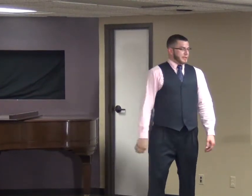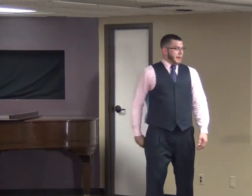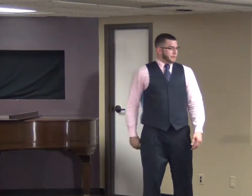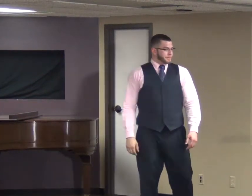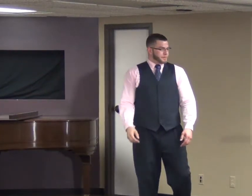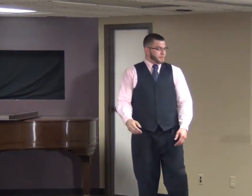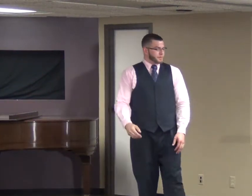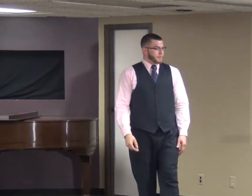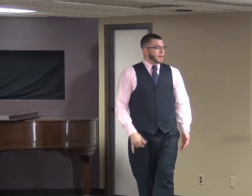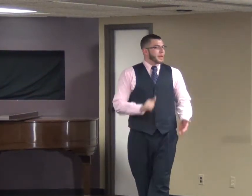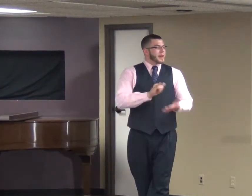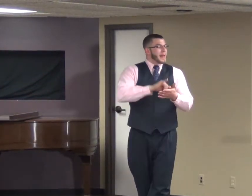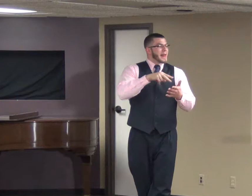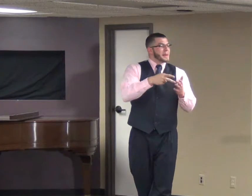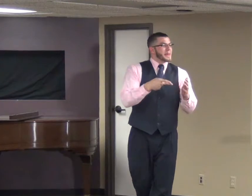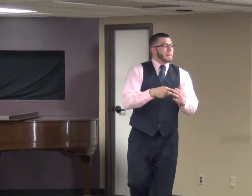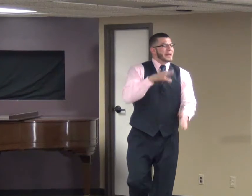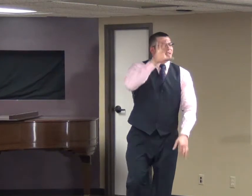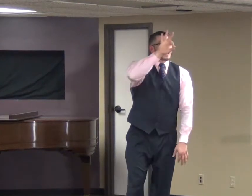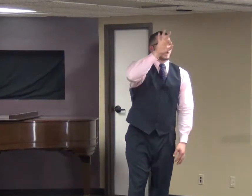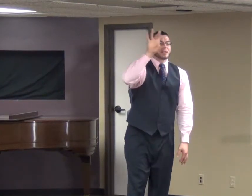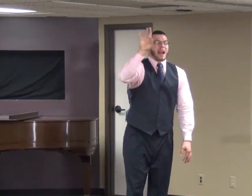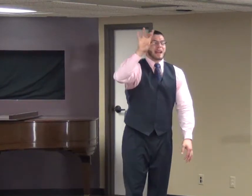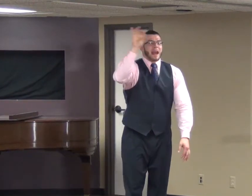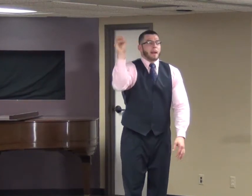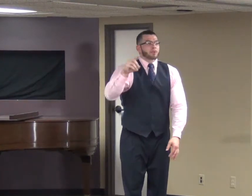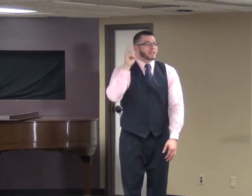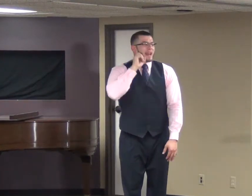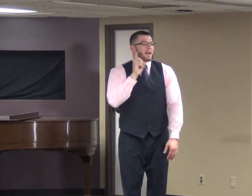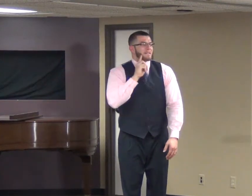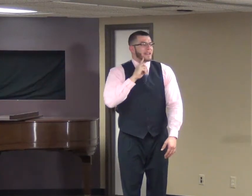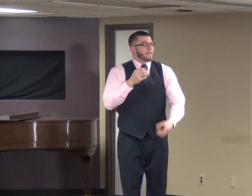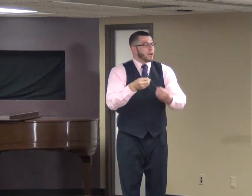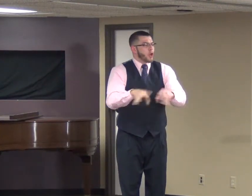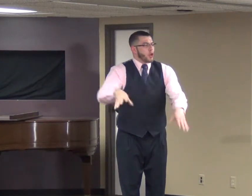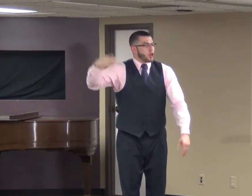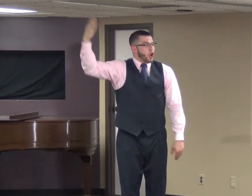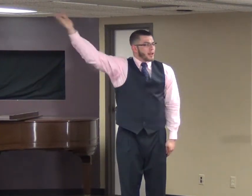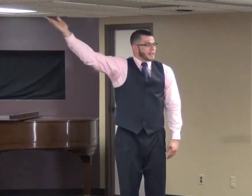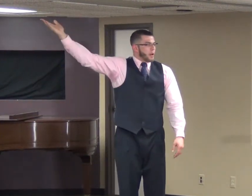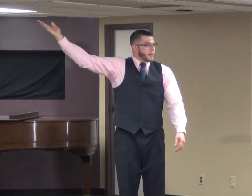2%. That means there's 98% of deaf lost out there.